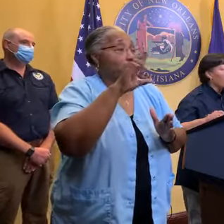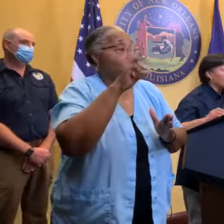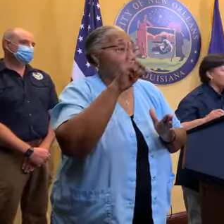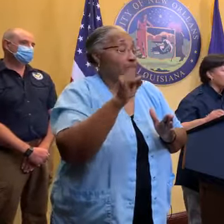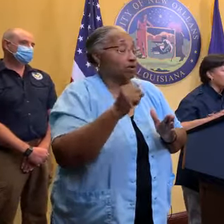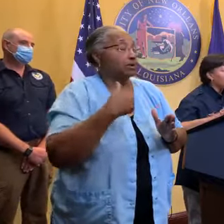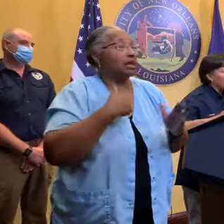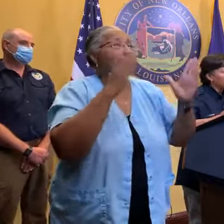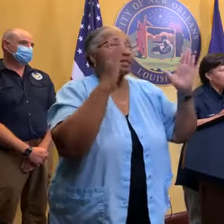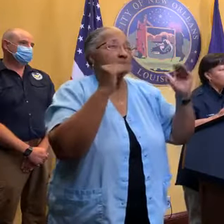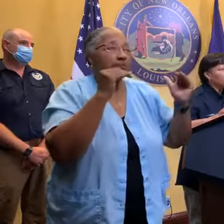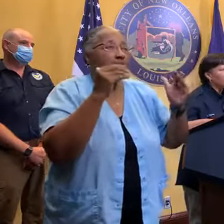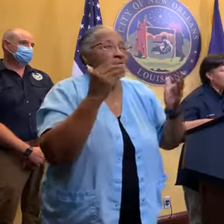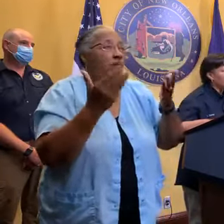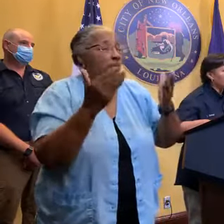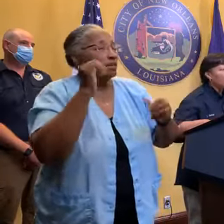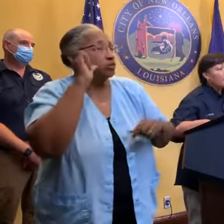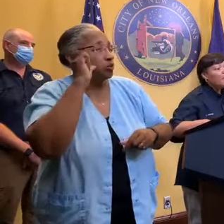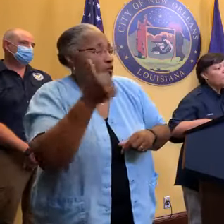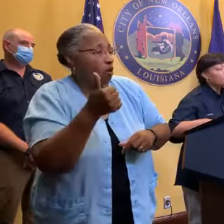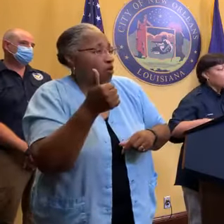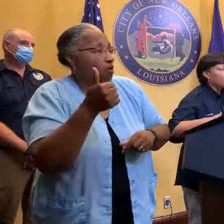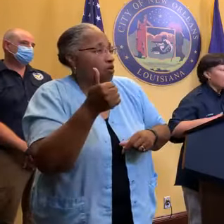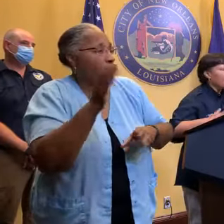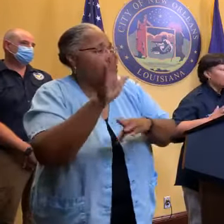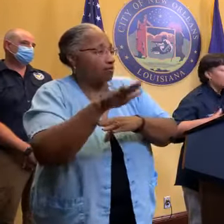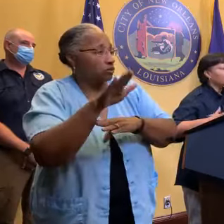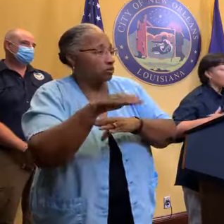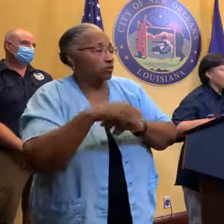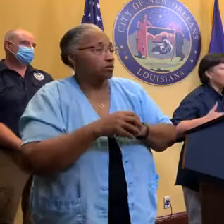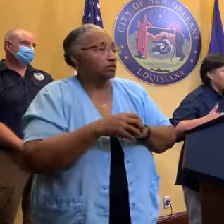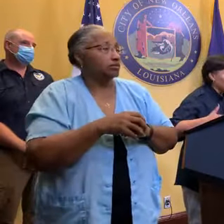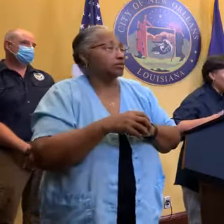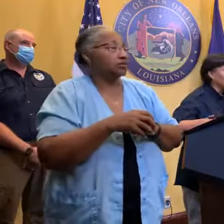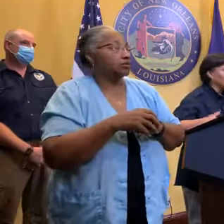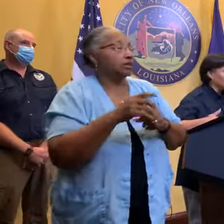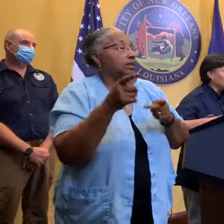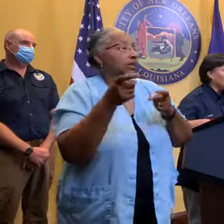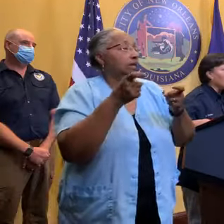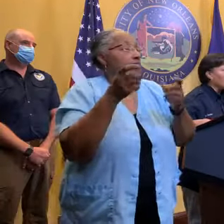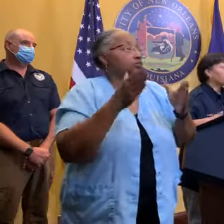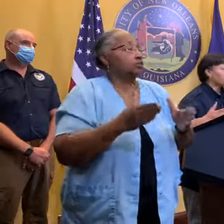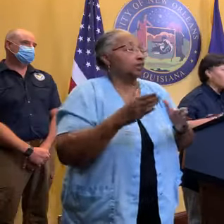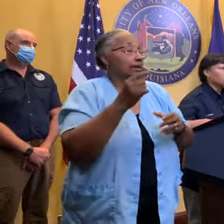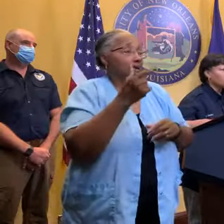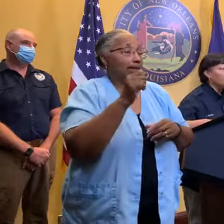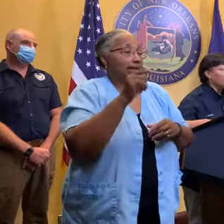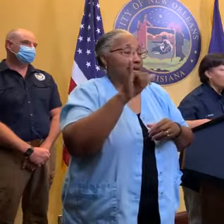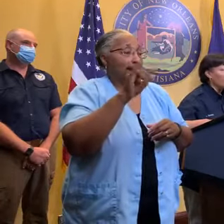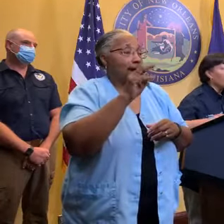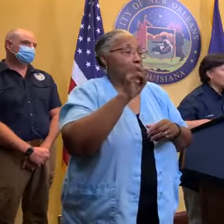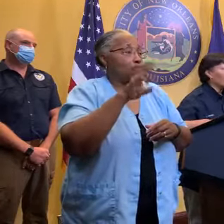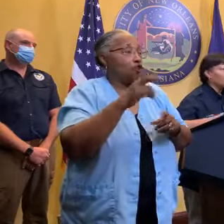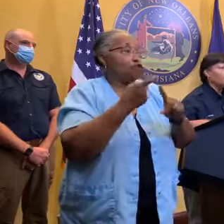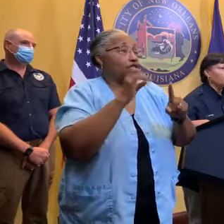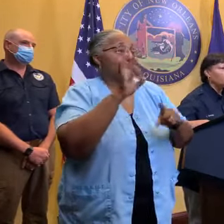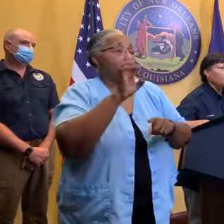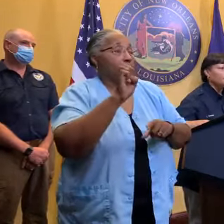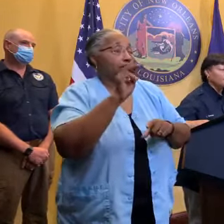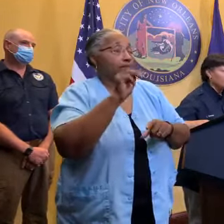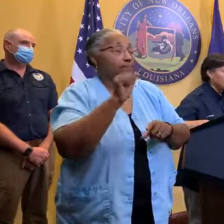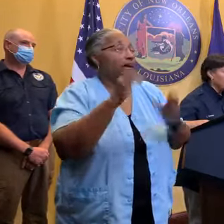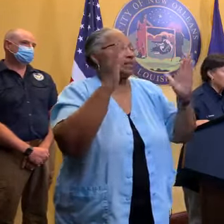tomorrow afternoon, possibly into the evening, Administrator Gaynor of FEMA is expected to be on the ground here